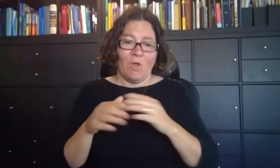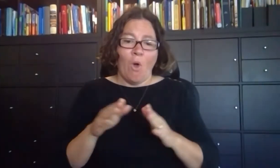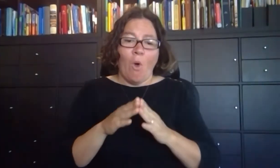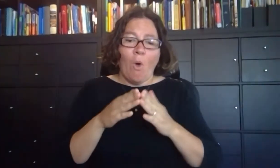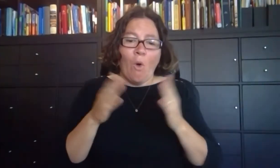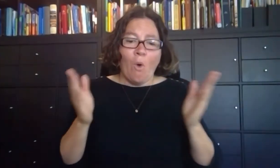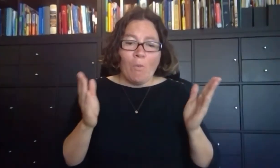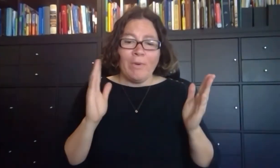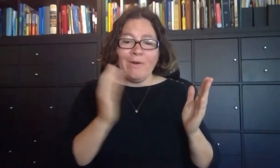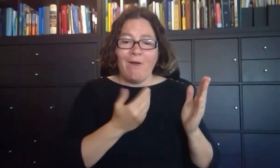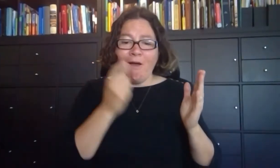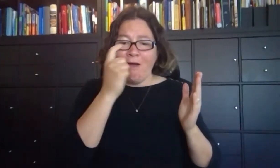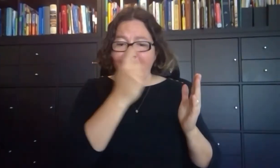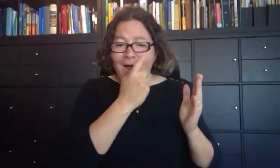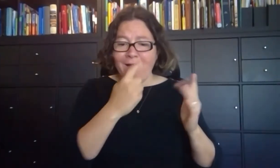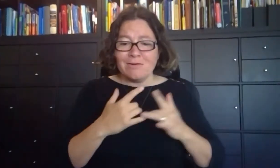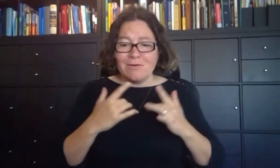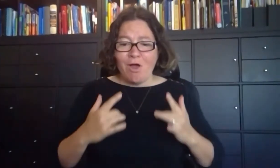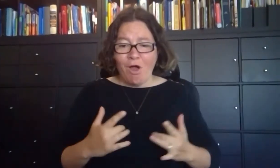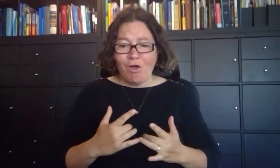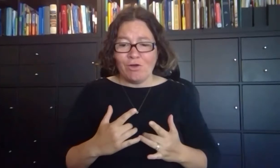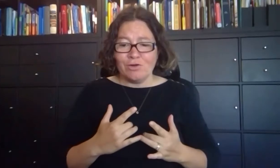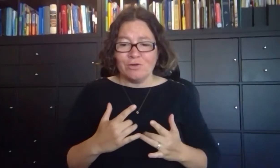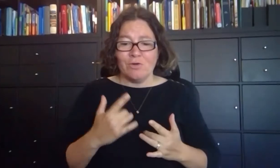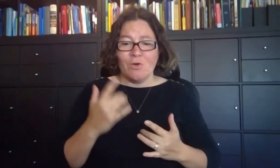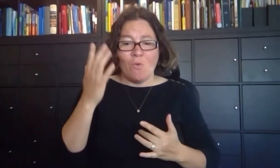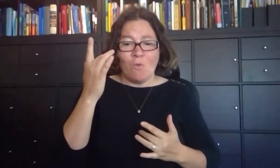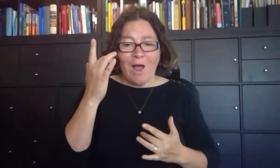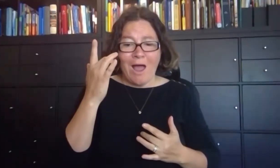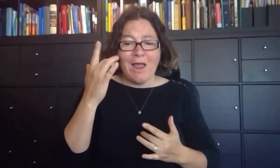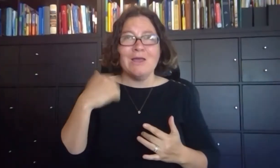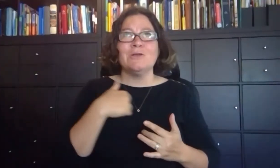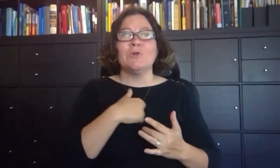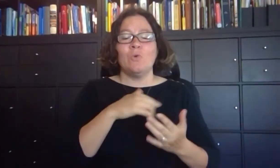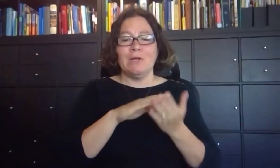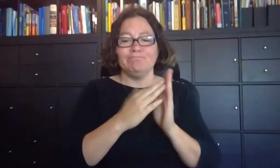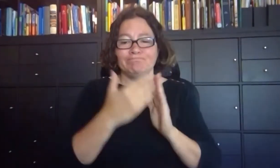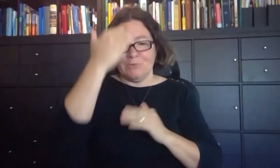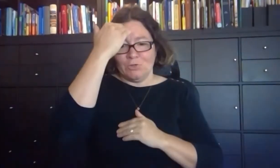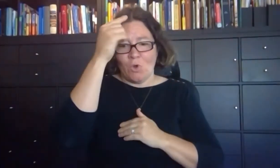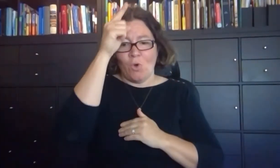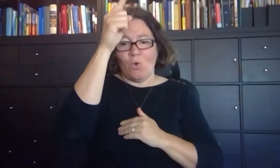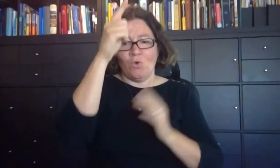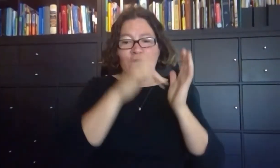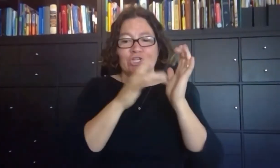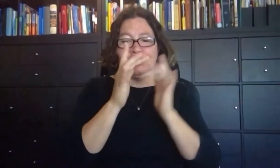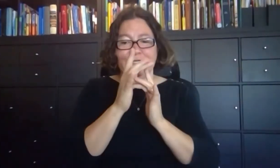of bread. Open our eyes and our hearts so that we will know